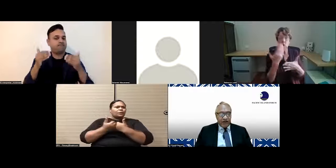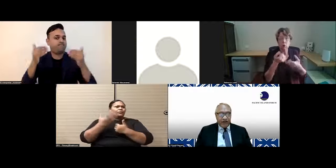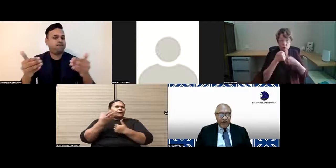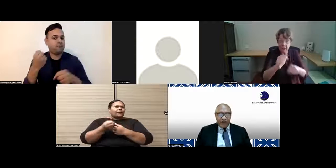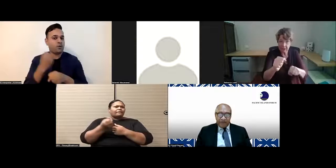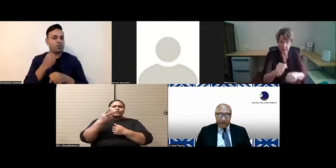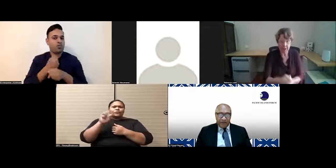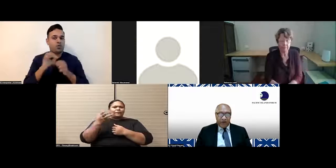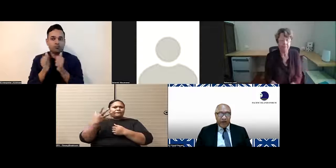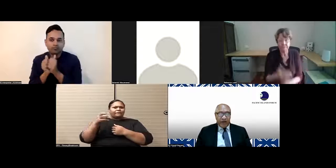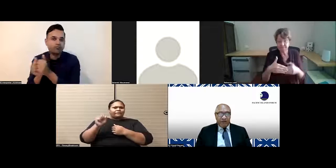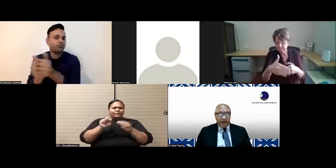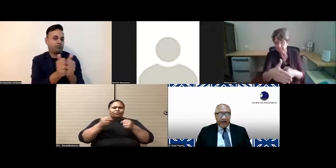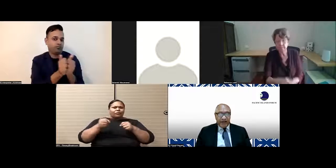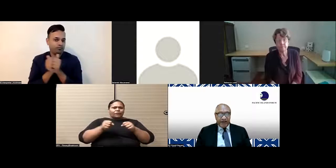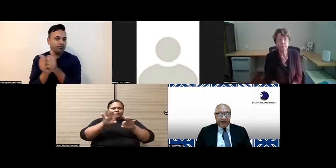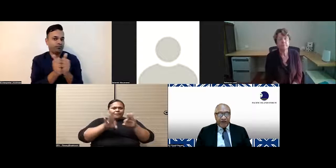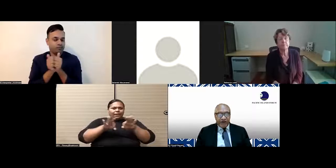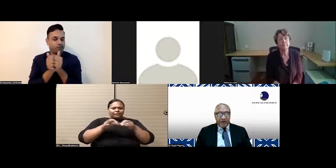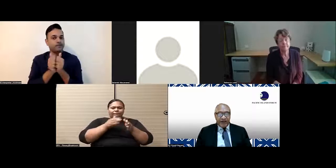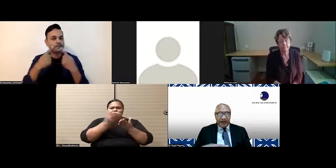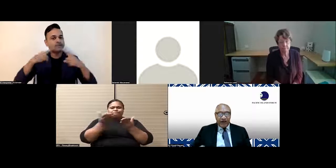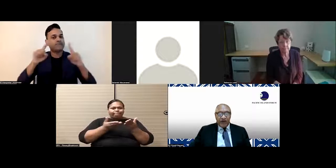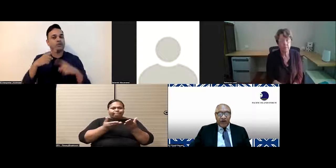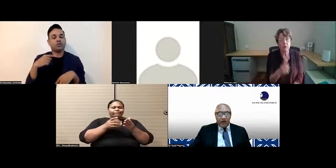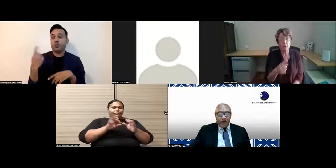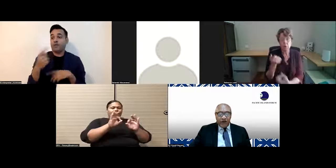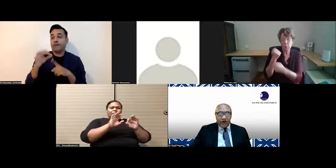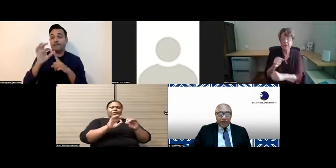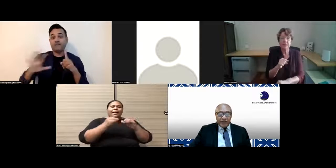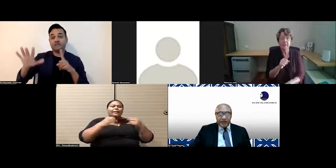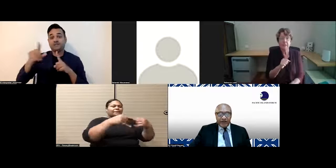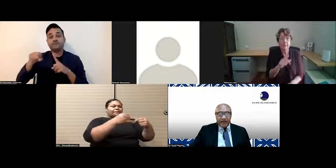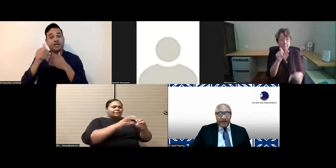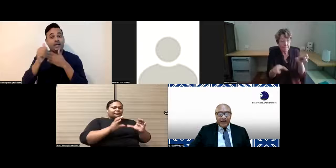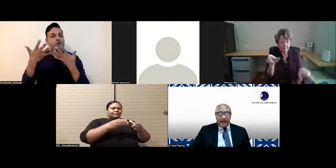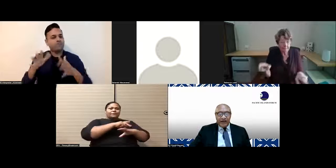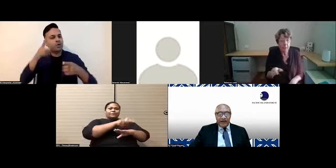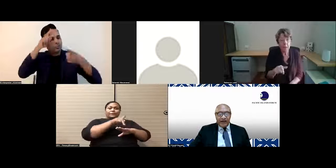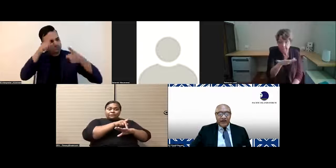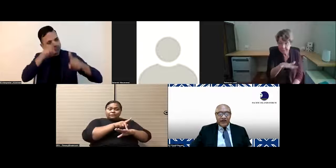In order to protect people, place, and prospects of our very own Blue Pacific,